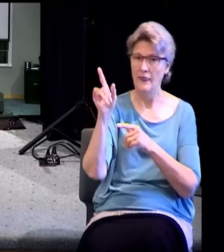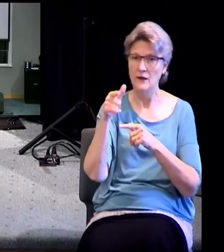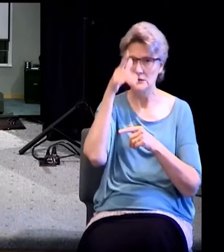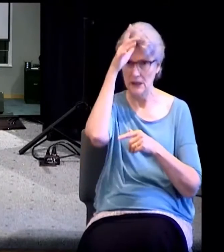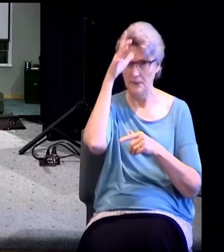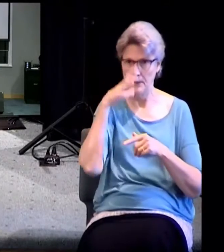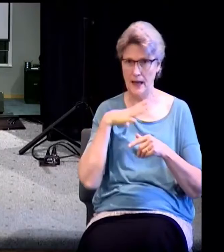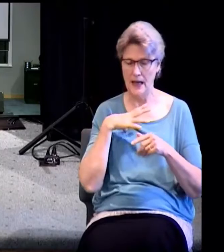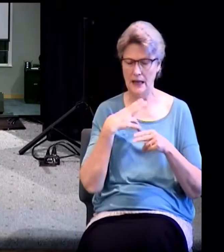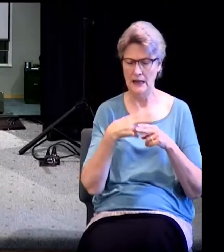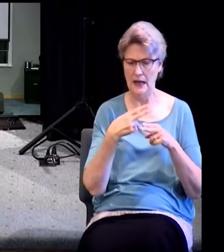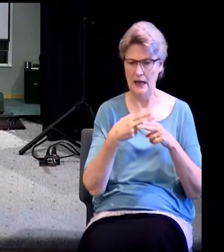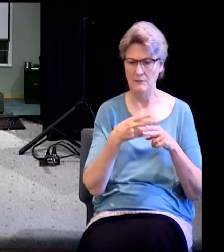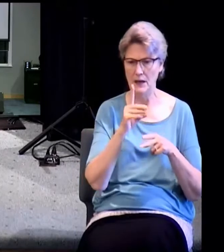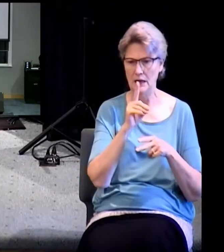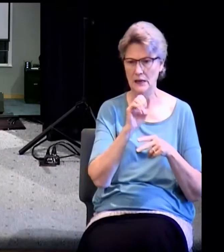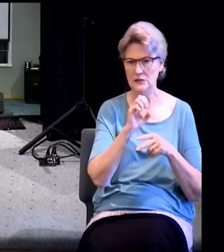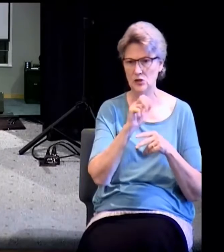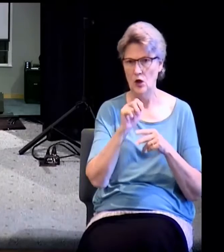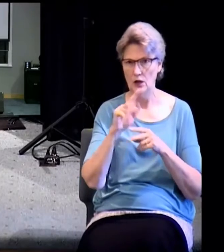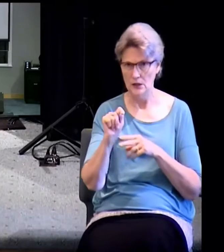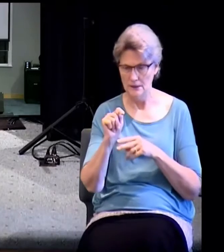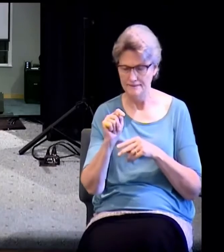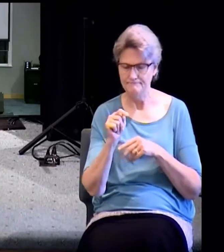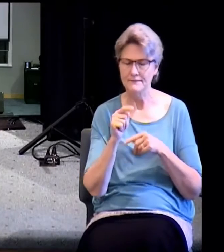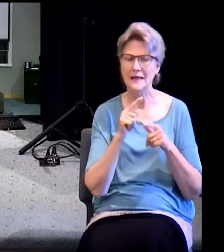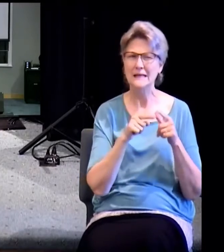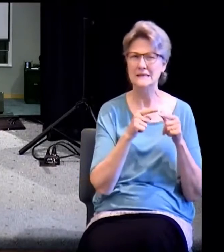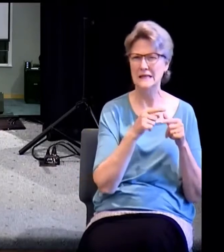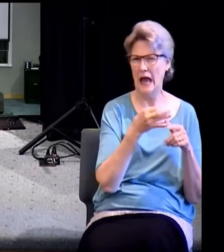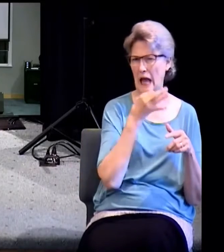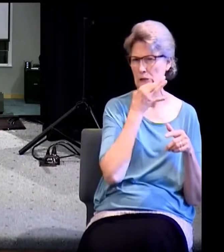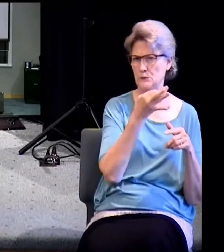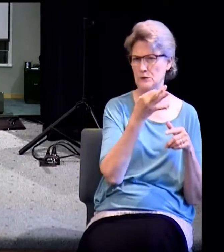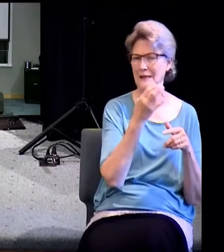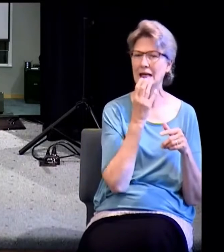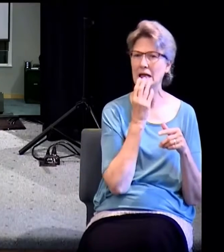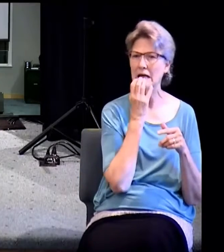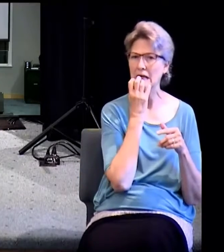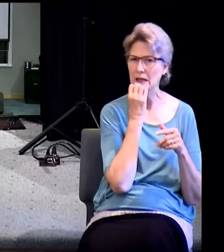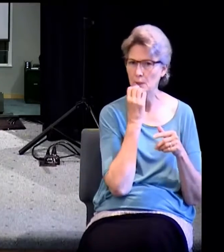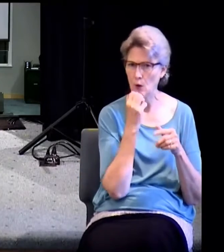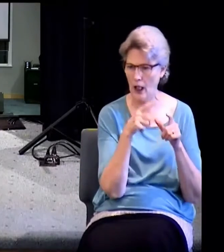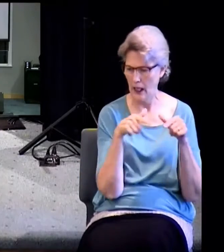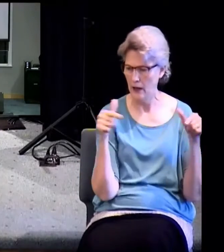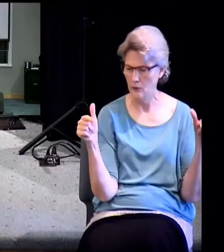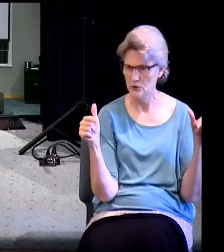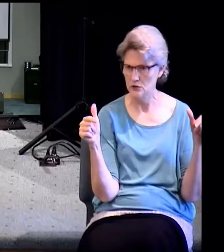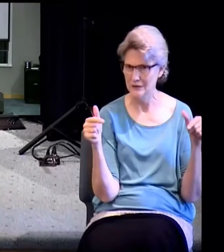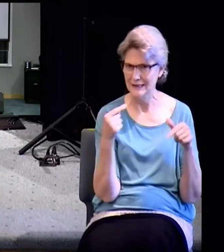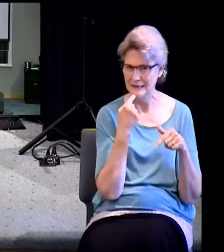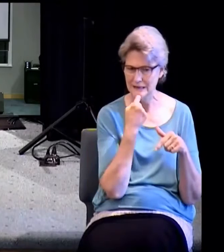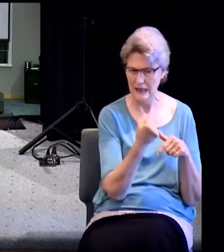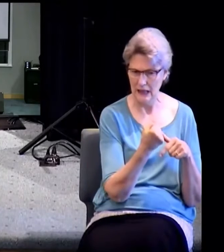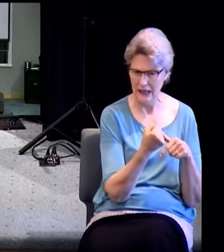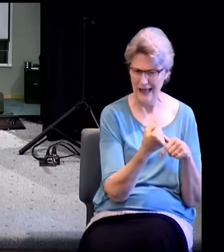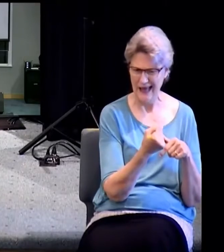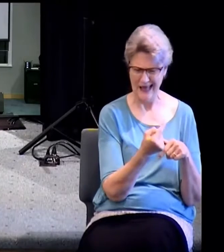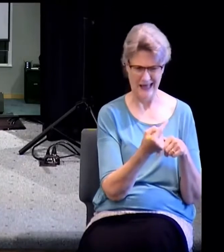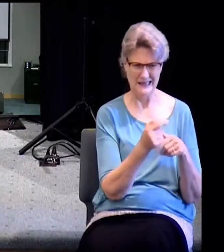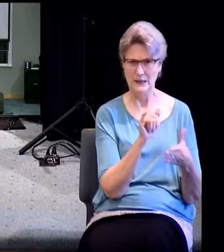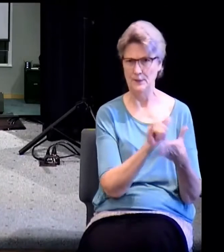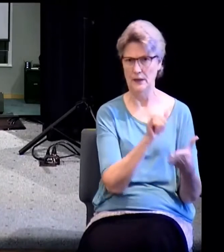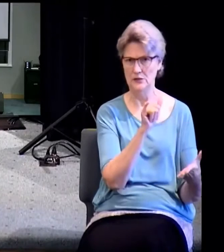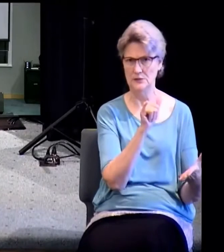he discovered that it is mandatory grammatically in Hebrew to actually write Jesus of